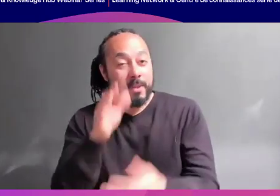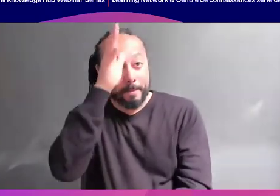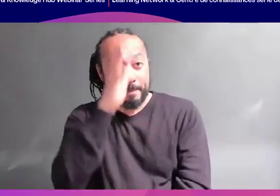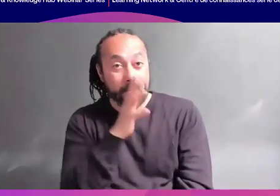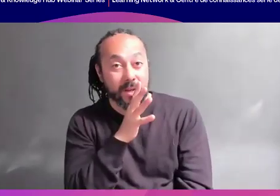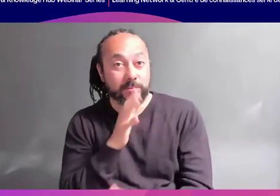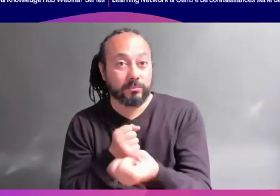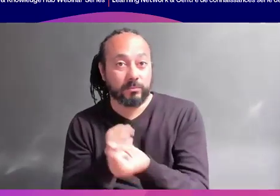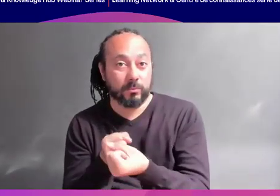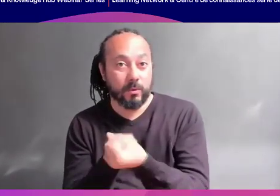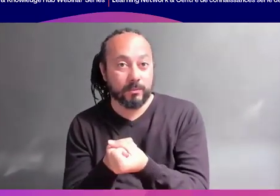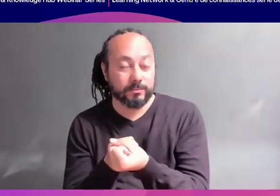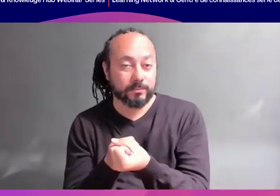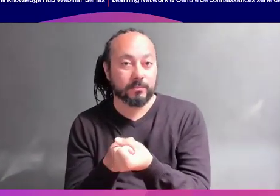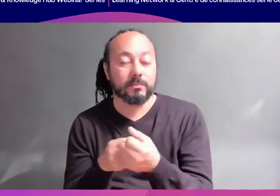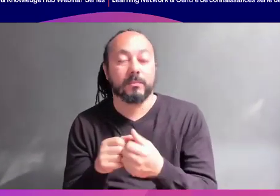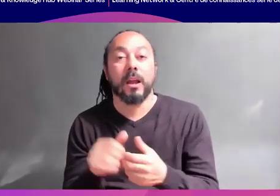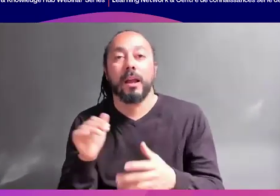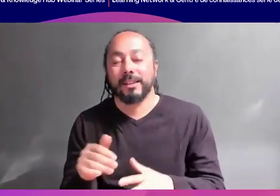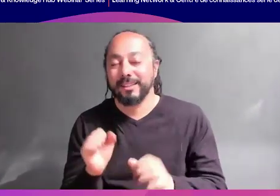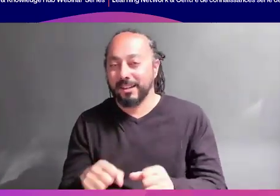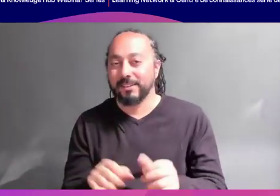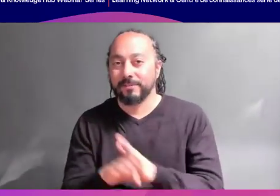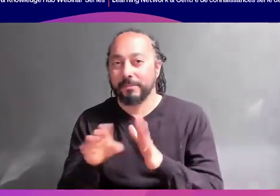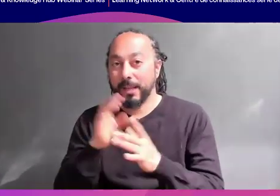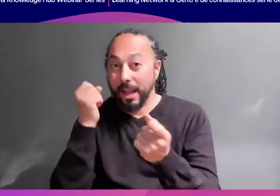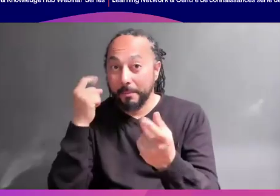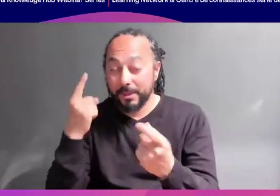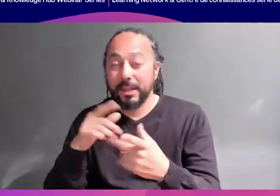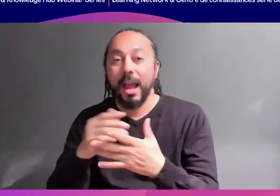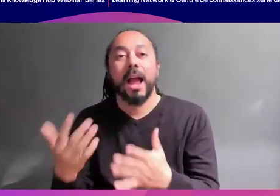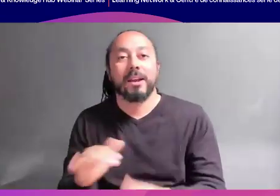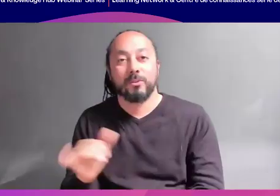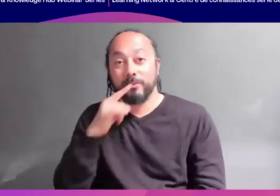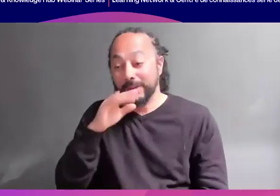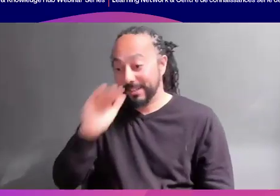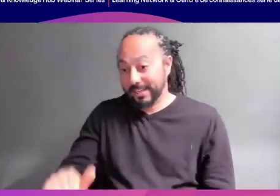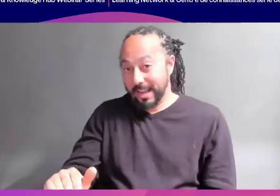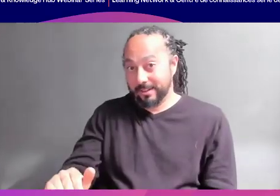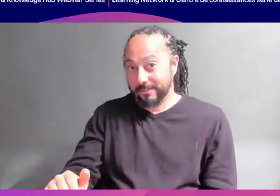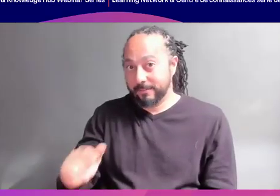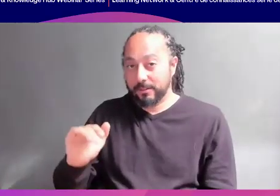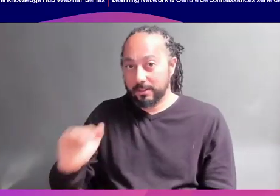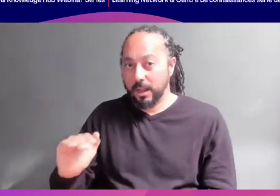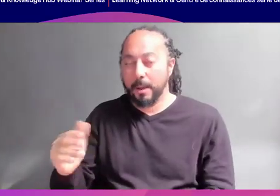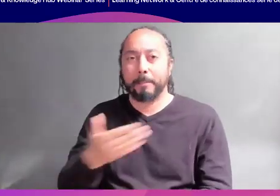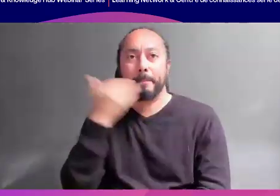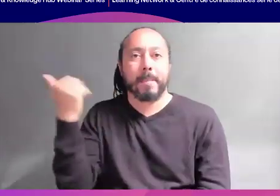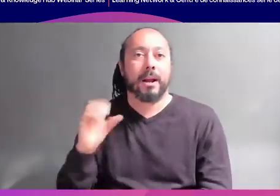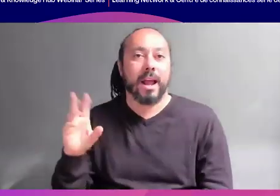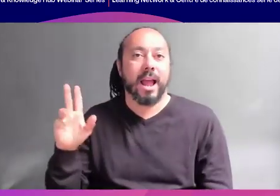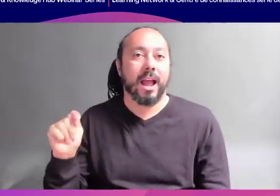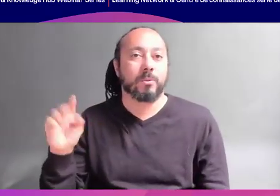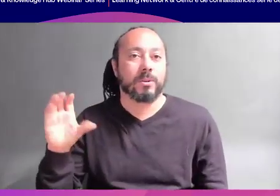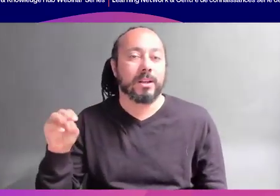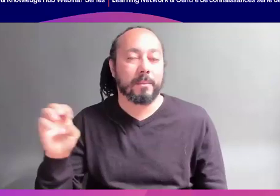knowledge sharing, it can build empathy, and it can lead to better child behavior outcomes. And what I've learned from the literature is that parents are